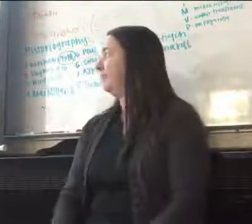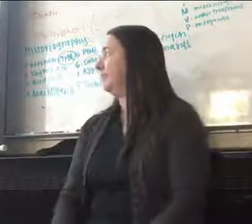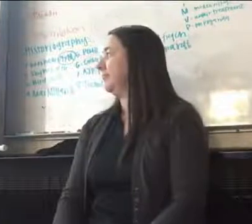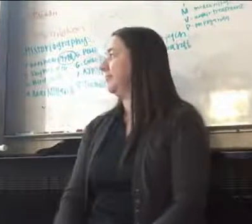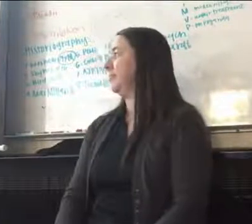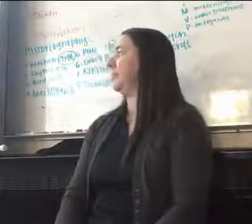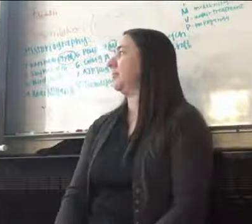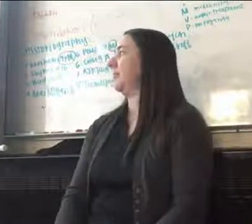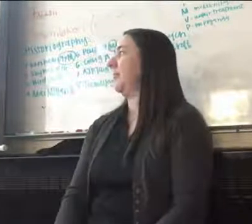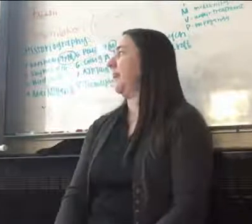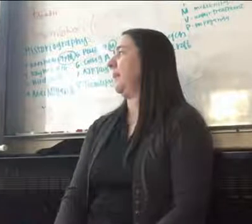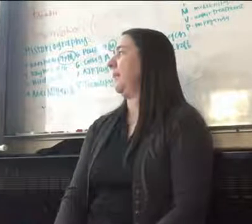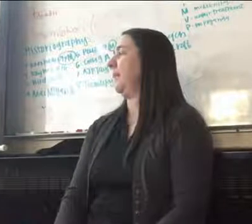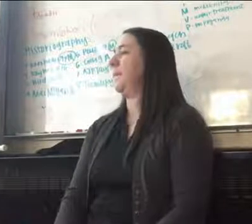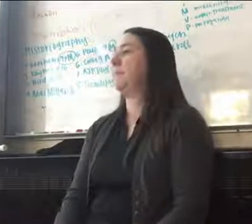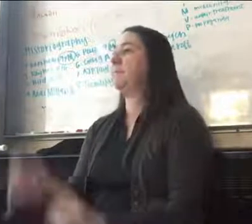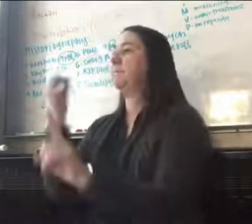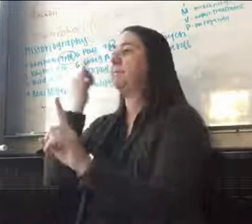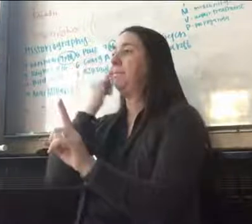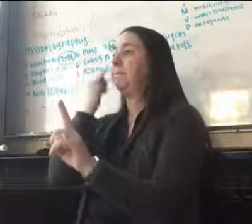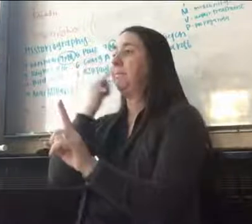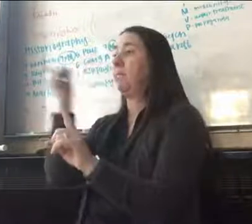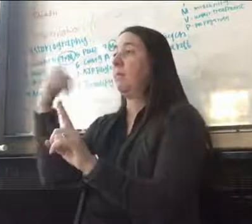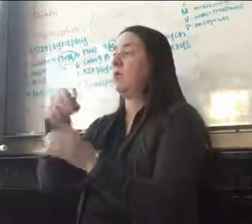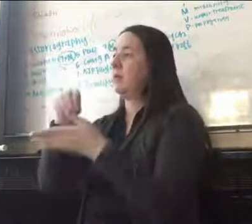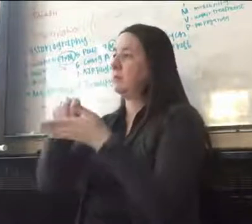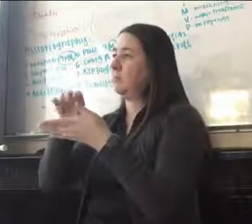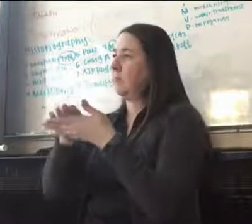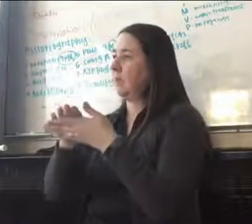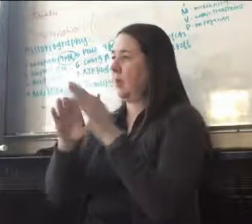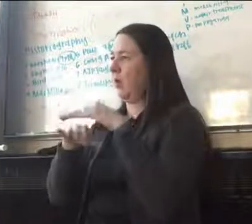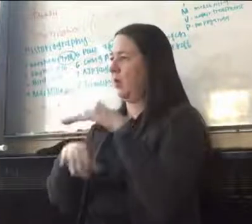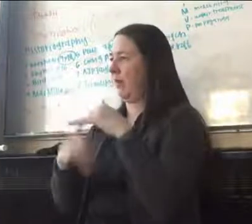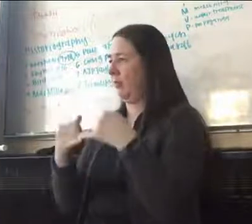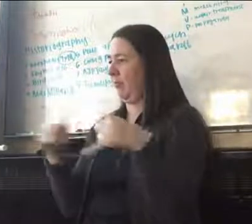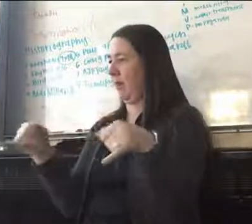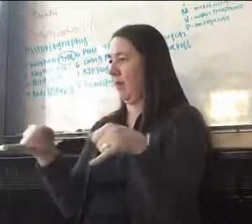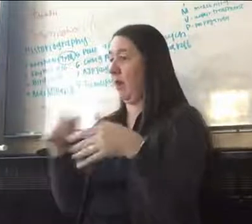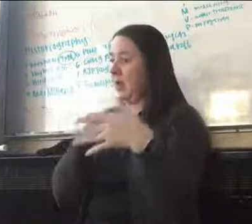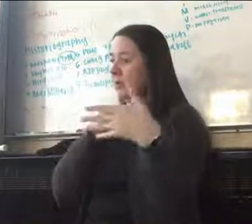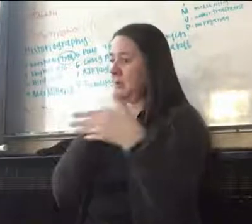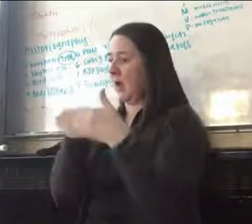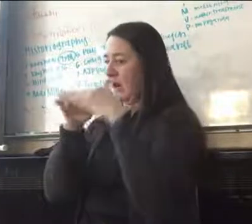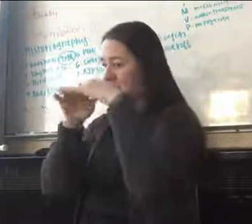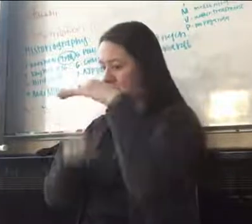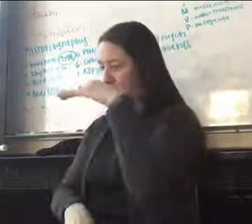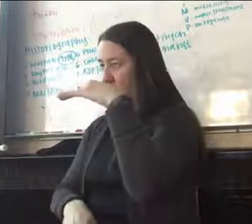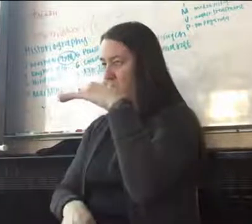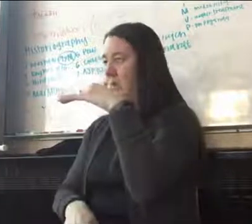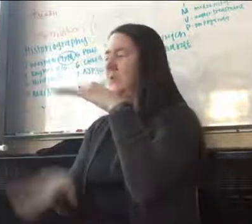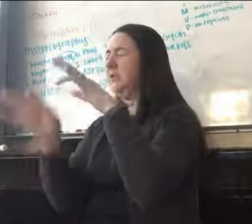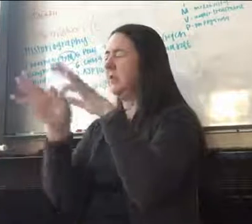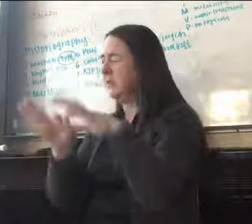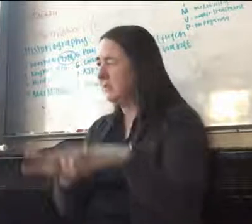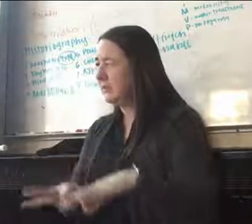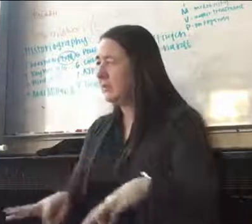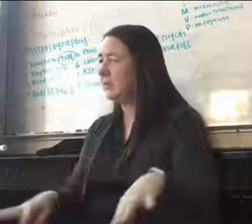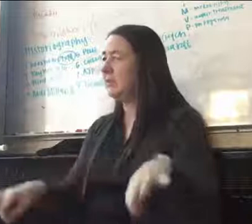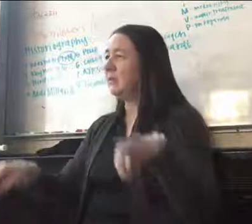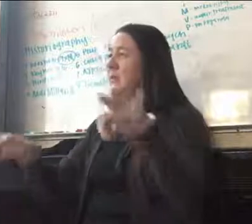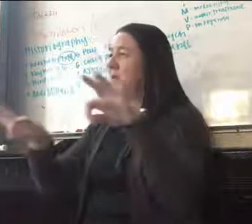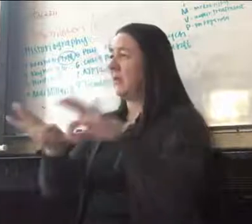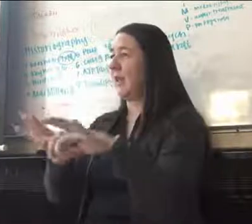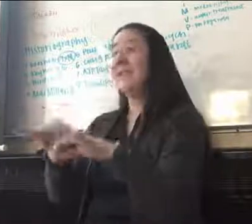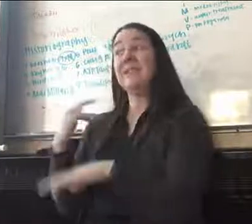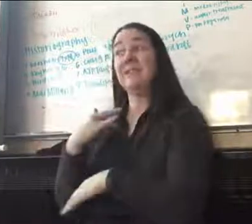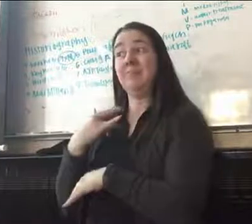and if you will put underneath this line, study below this. This is the most likely of what's going to be on